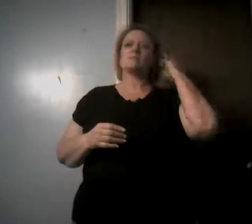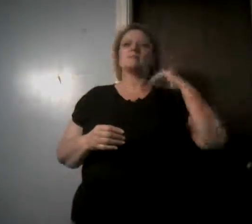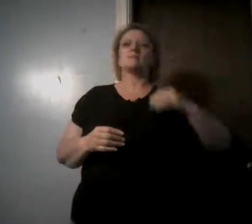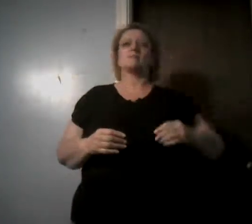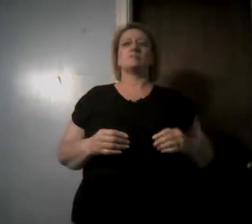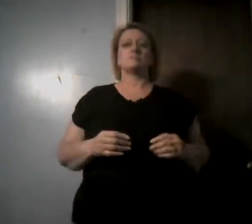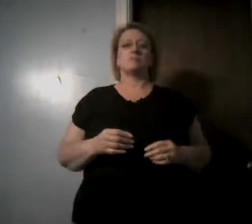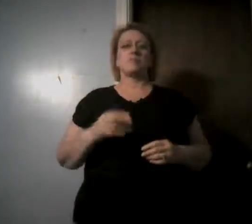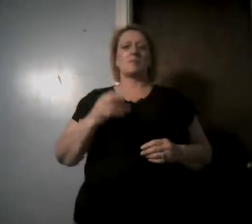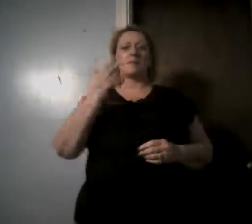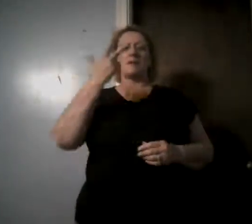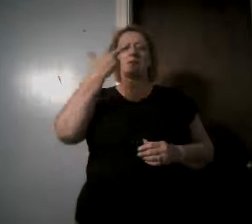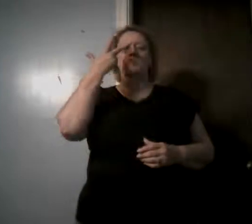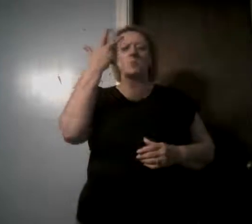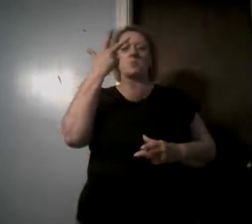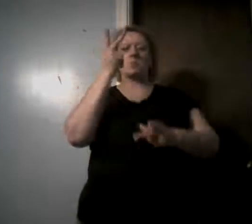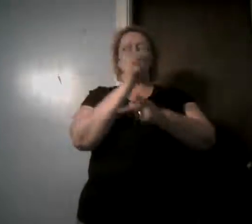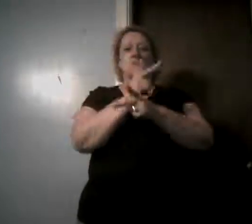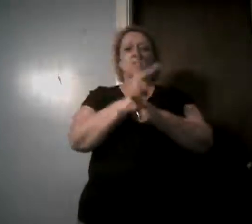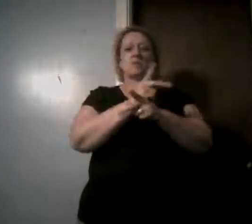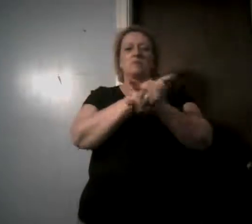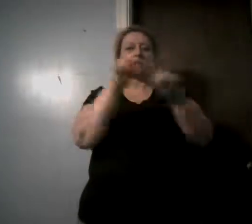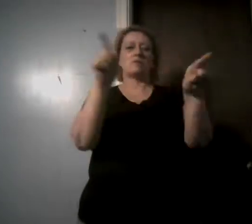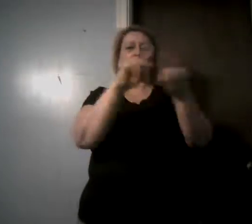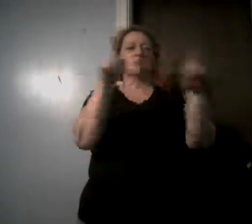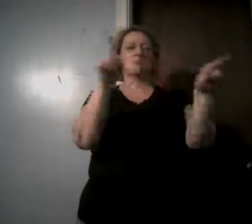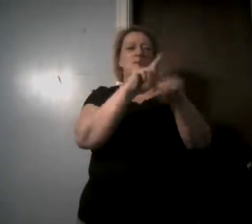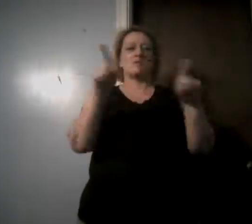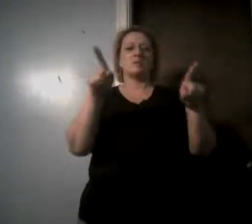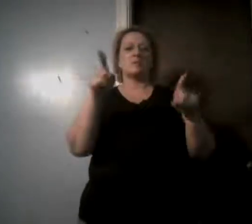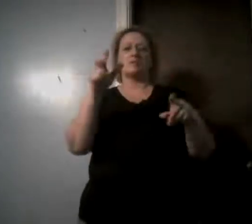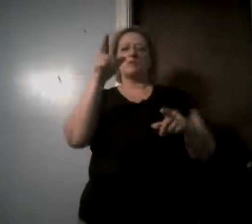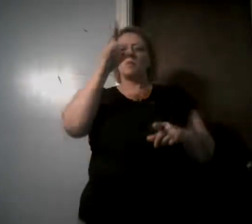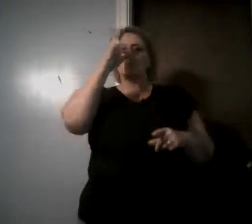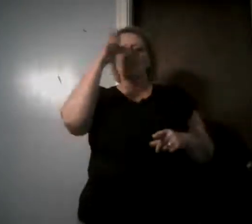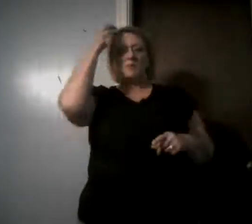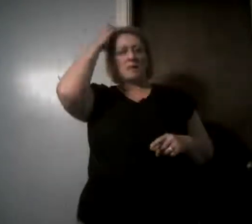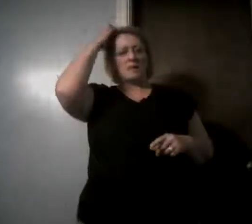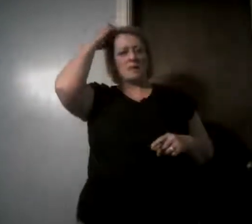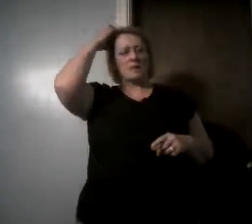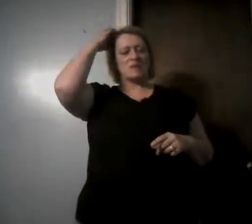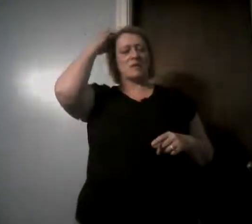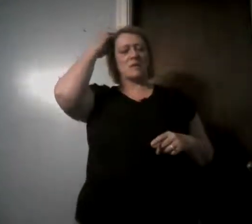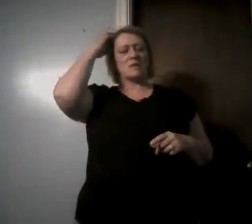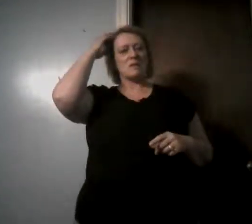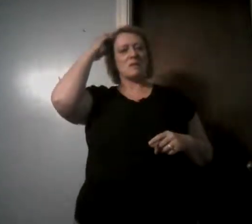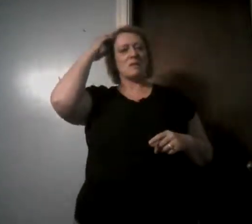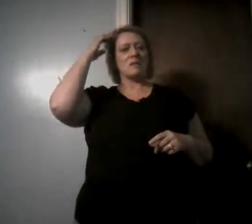Three different kinds of lice live on people: head lice, pubic lice, body lice.